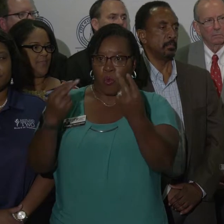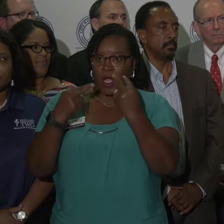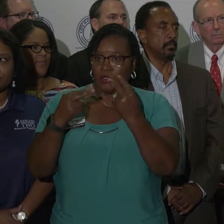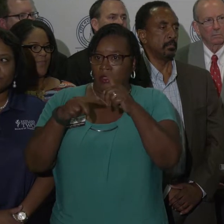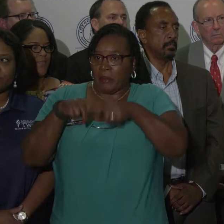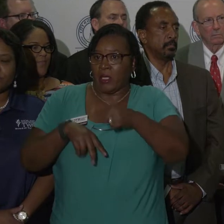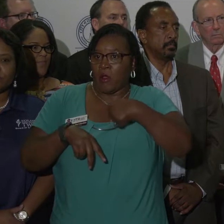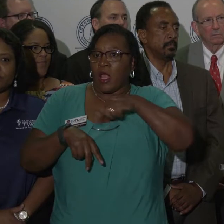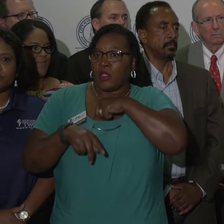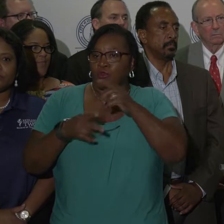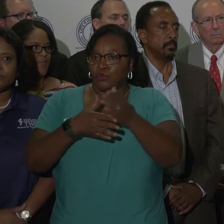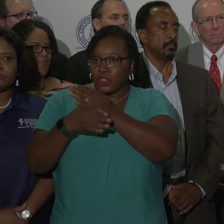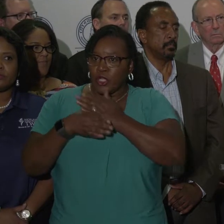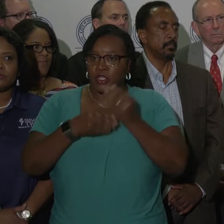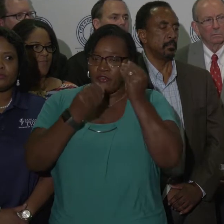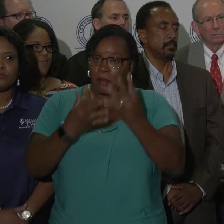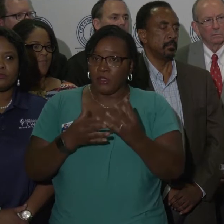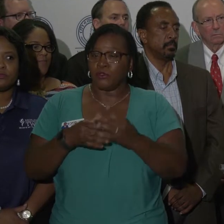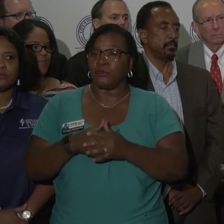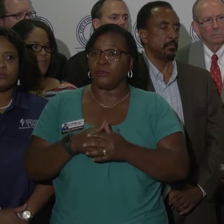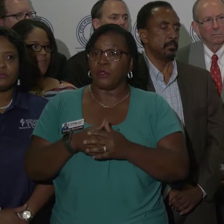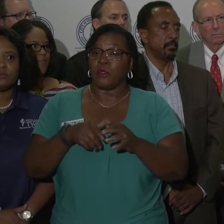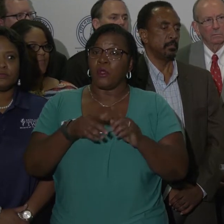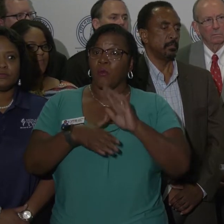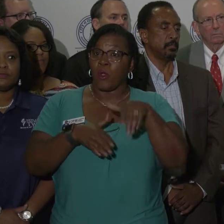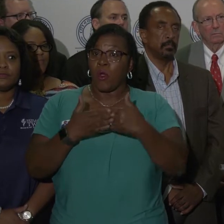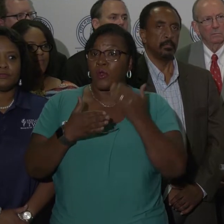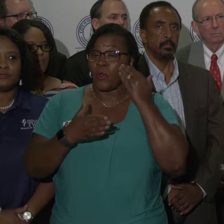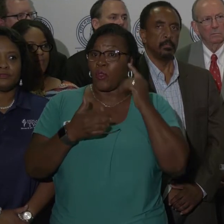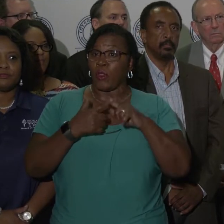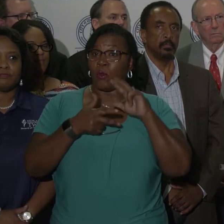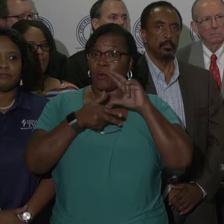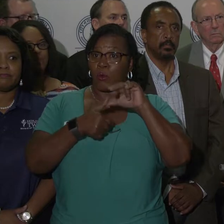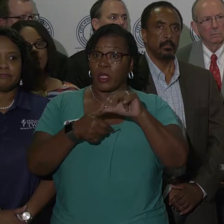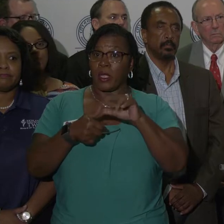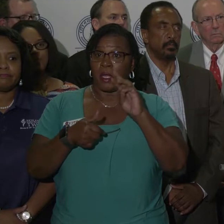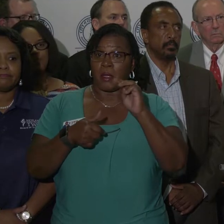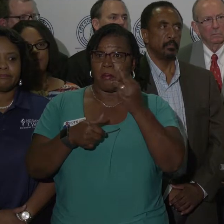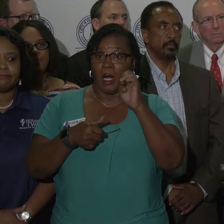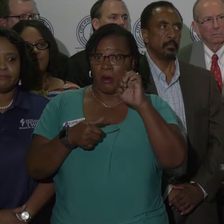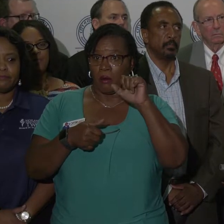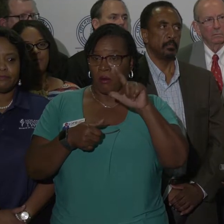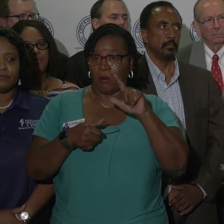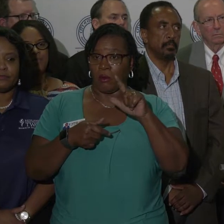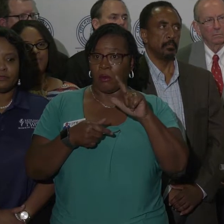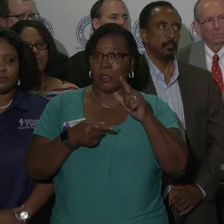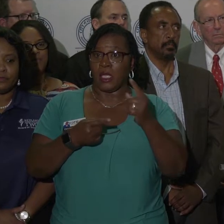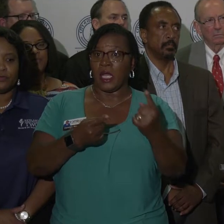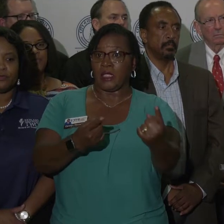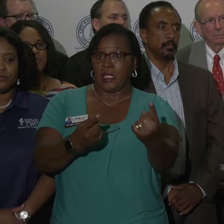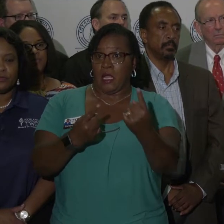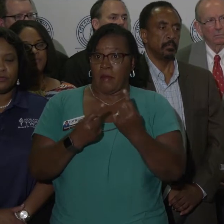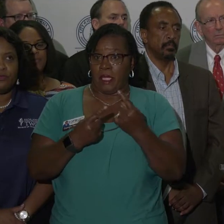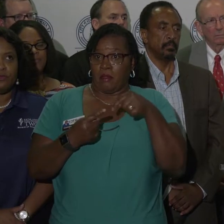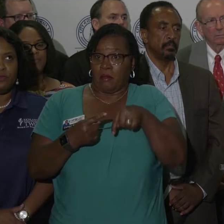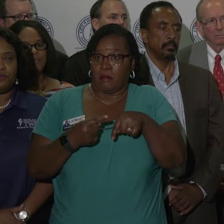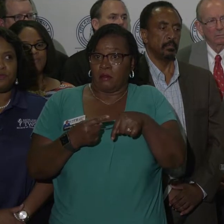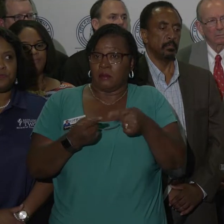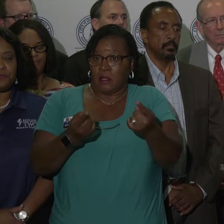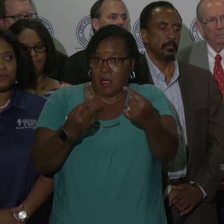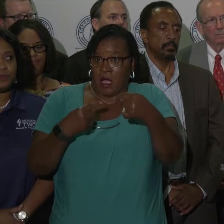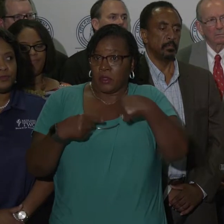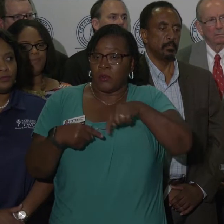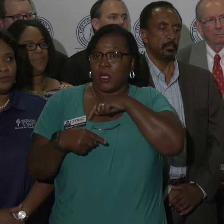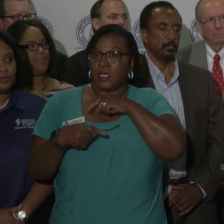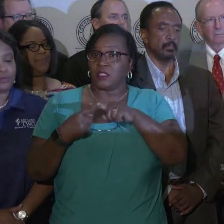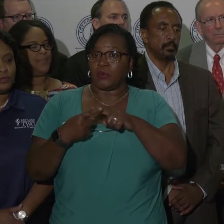share the information. We all know that Hurricane Michael is heading our way.